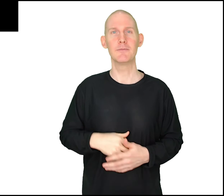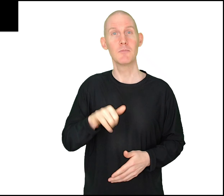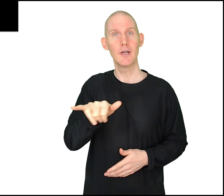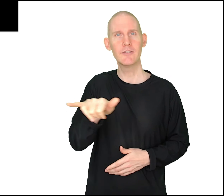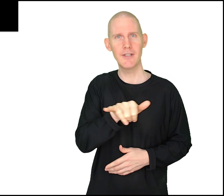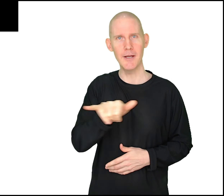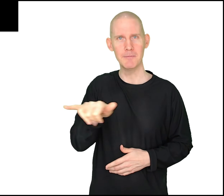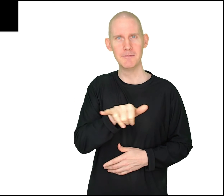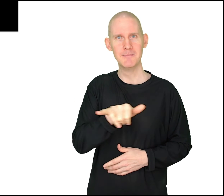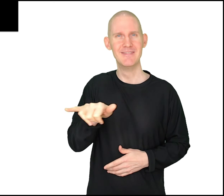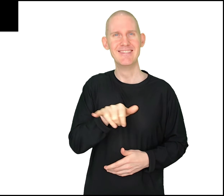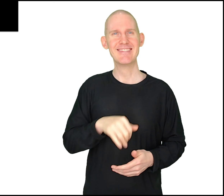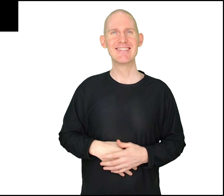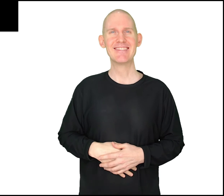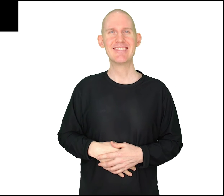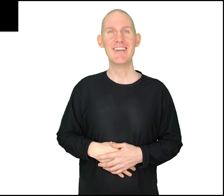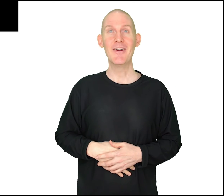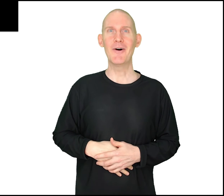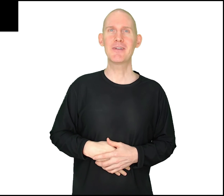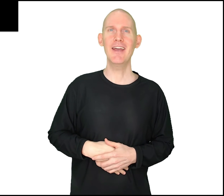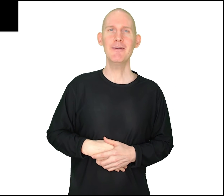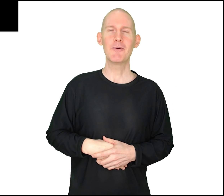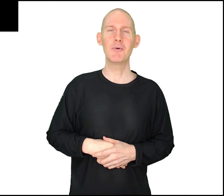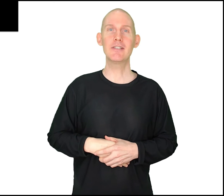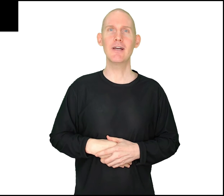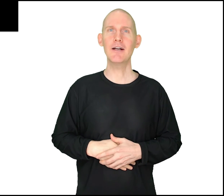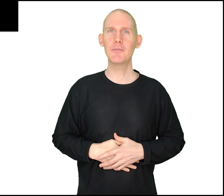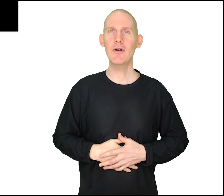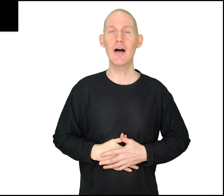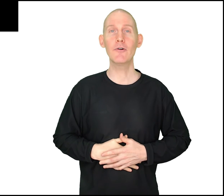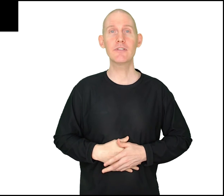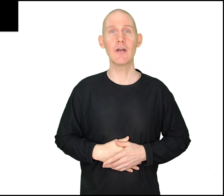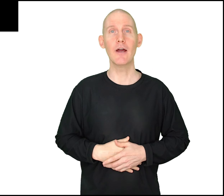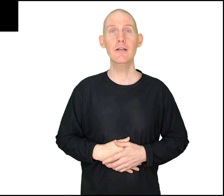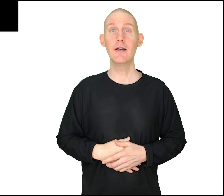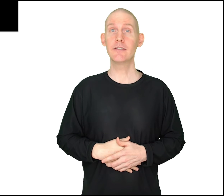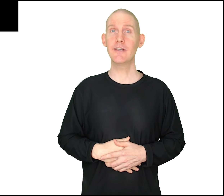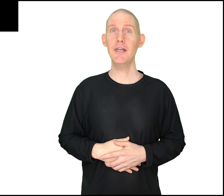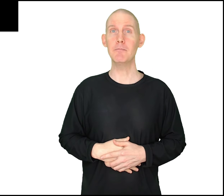same. Okay, we just talked about how to sign same.